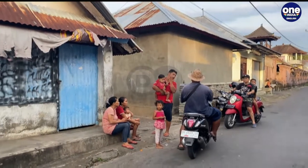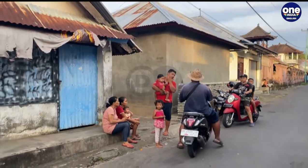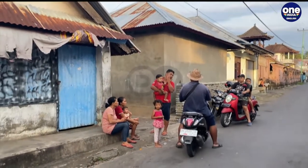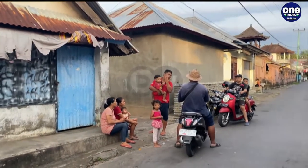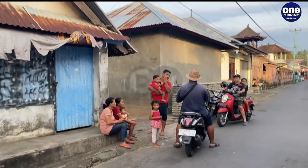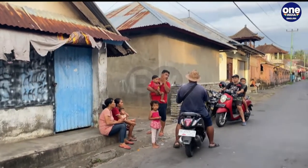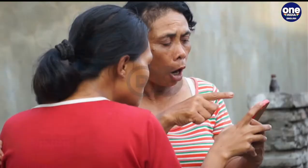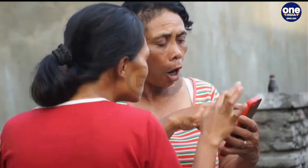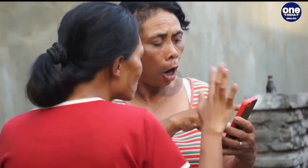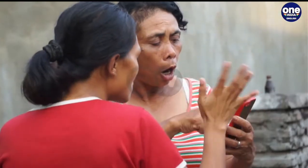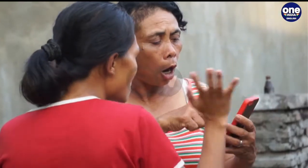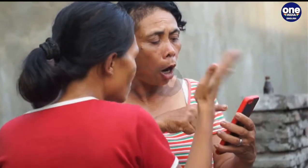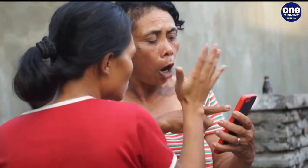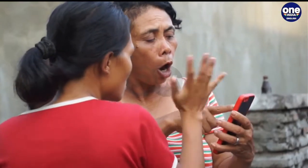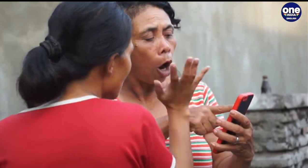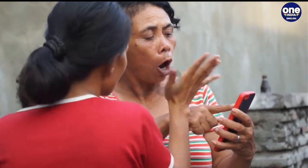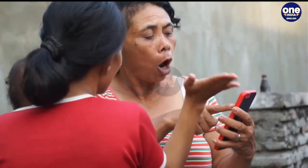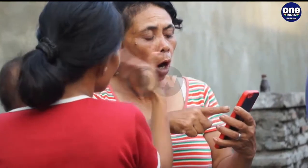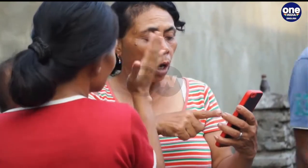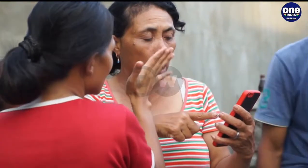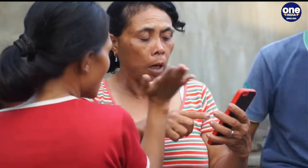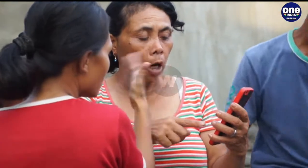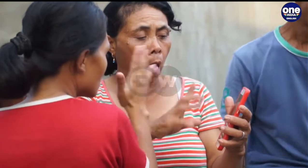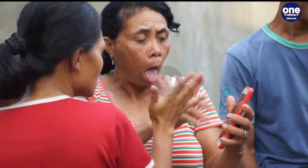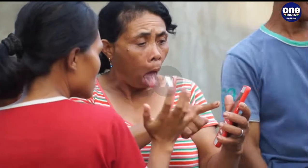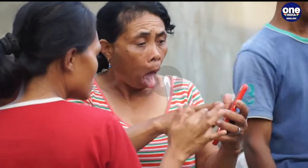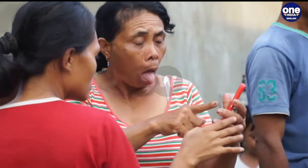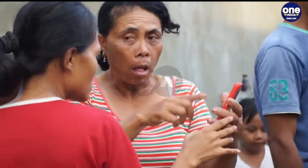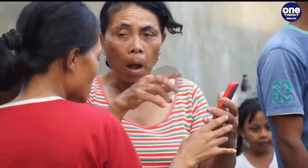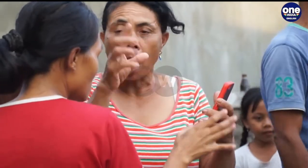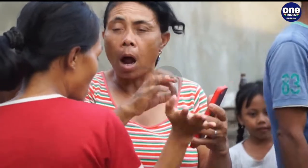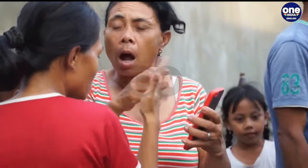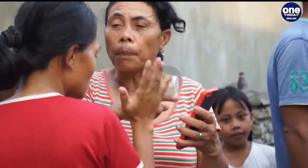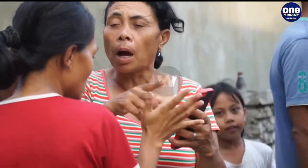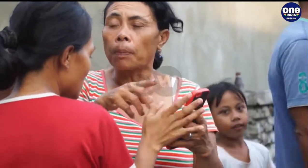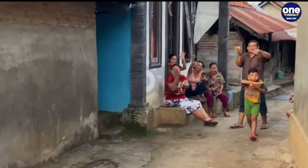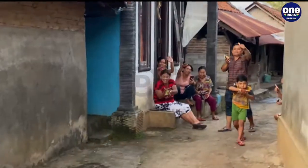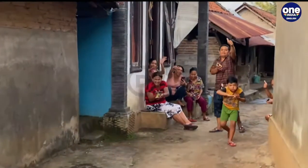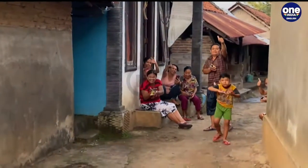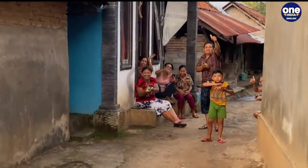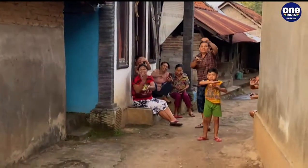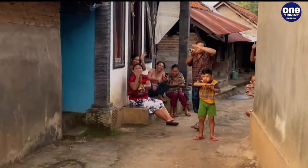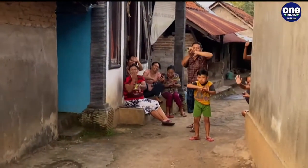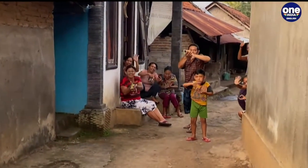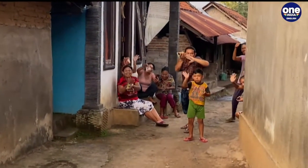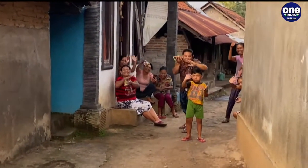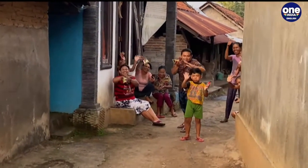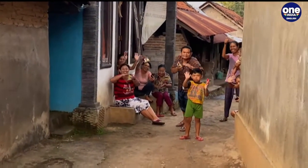But here on the streets of Bengkala, there are no barriers to daily discourse, because people have found a common language.